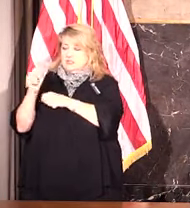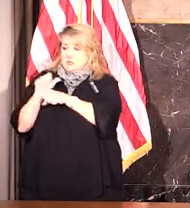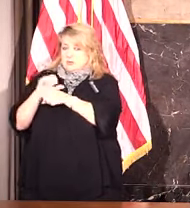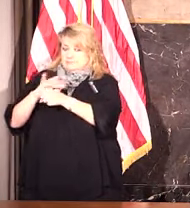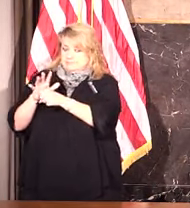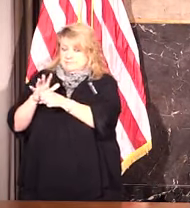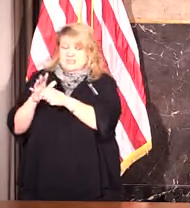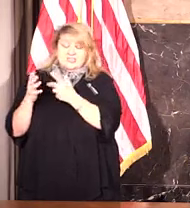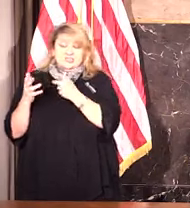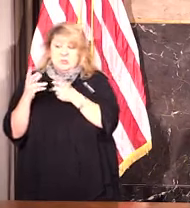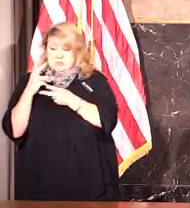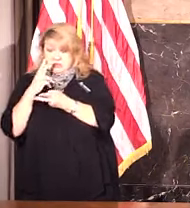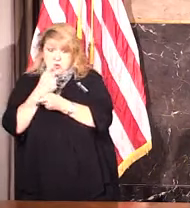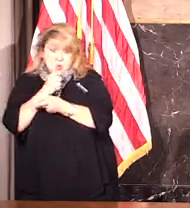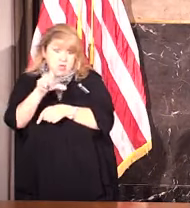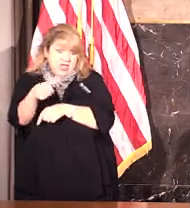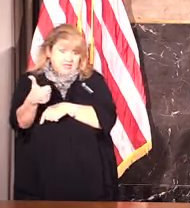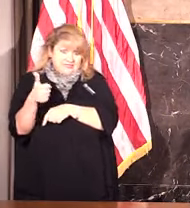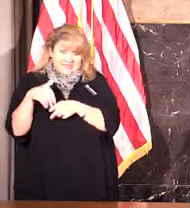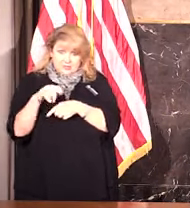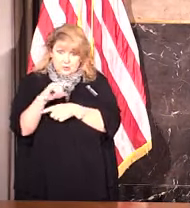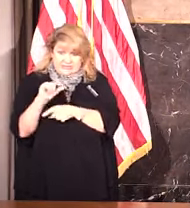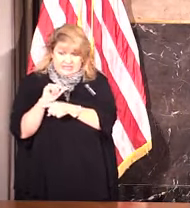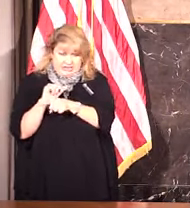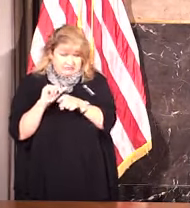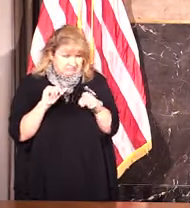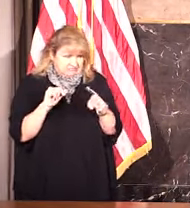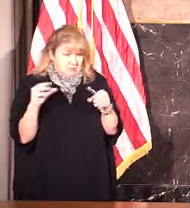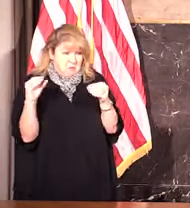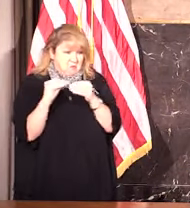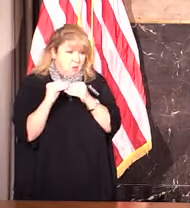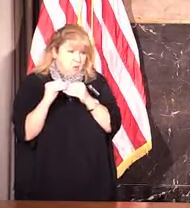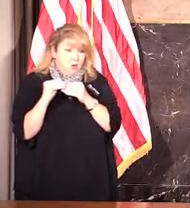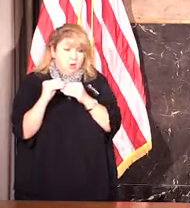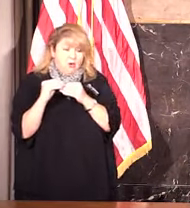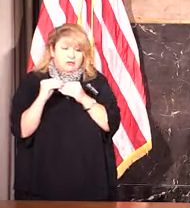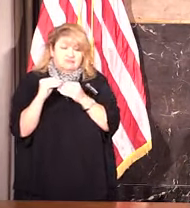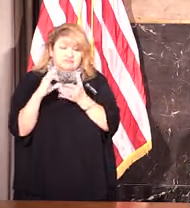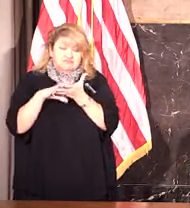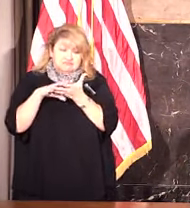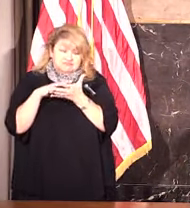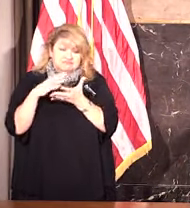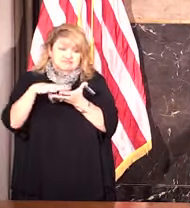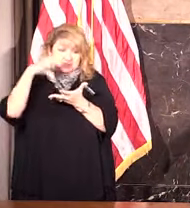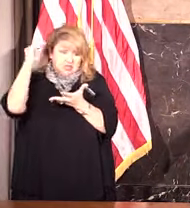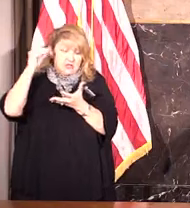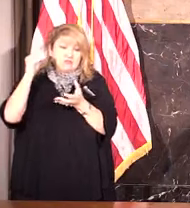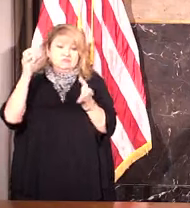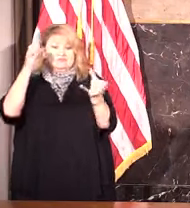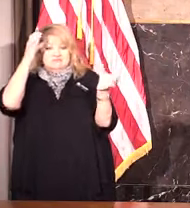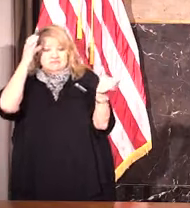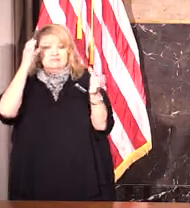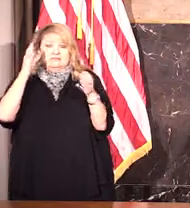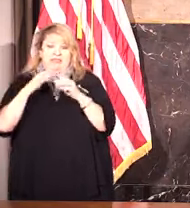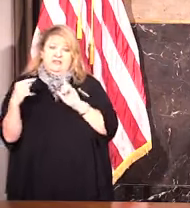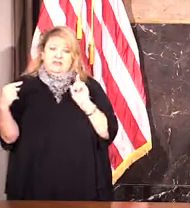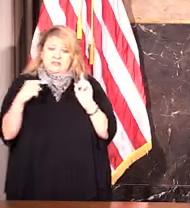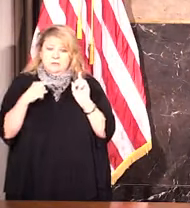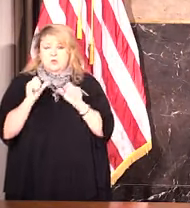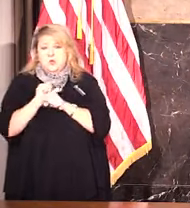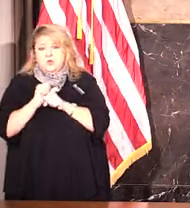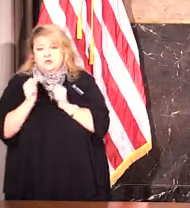in Louisiana or elsewhere who've treated more COVID patients, and we want to thank you and everybody that works with you and